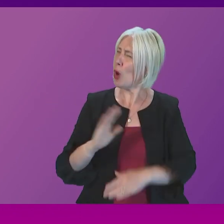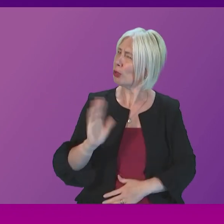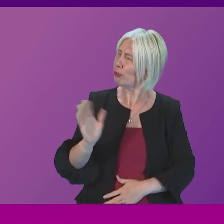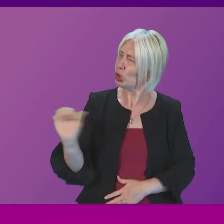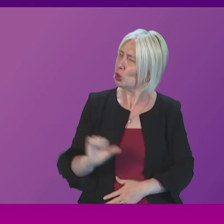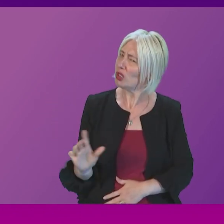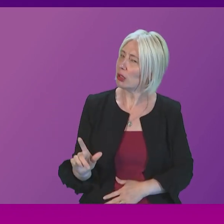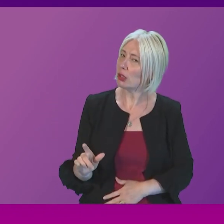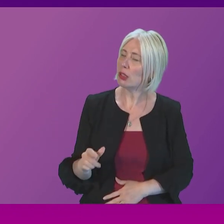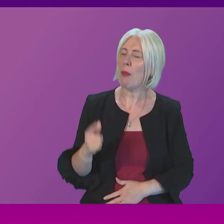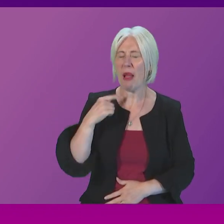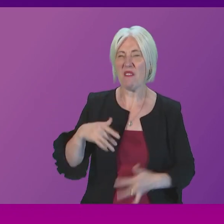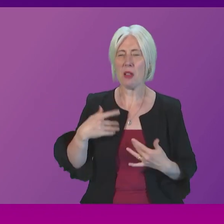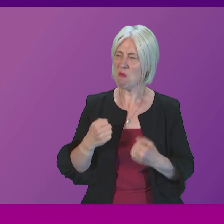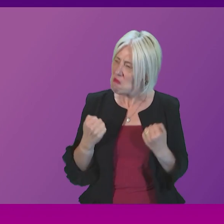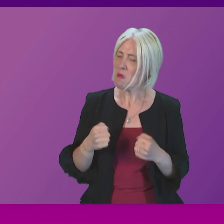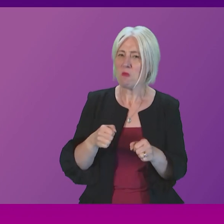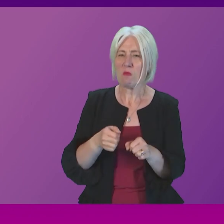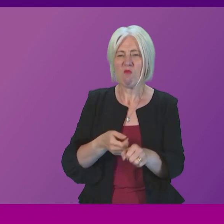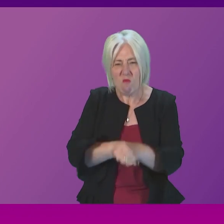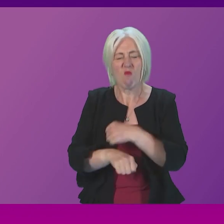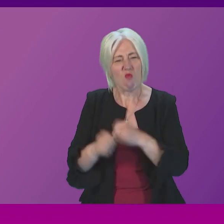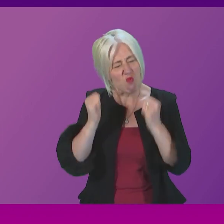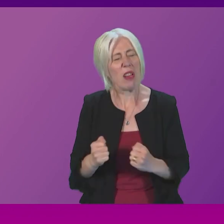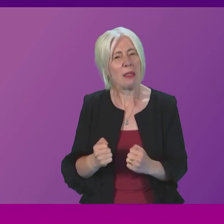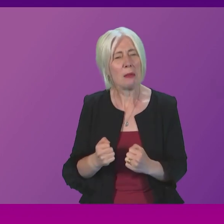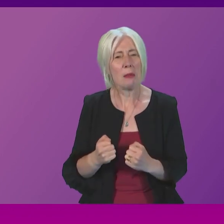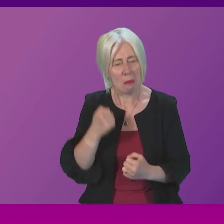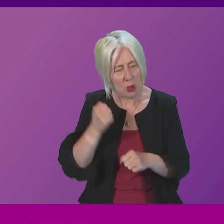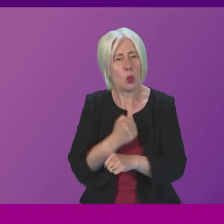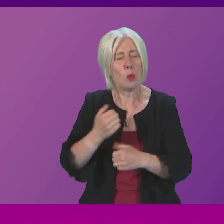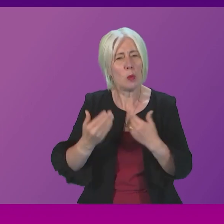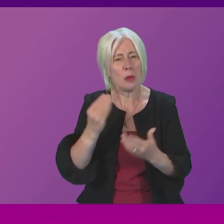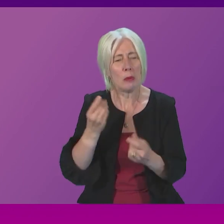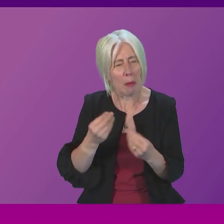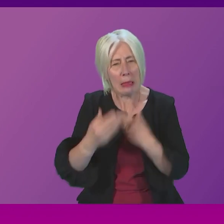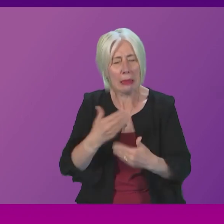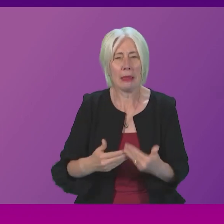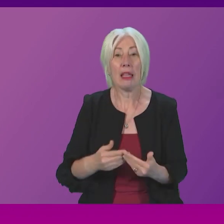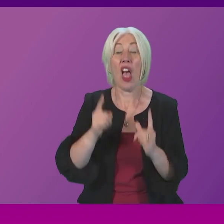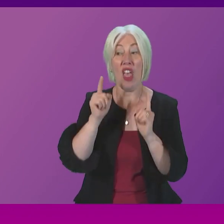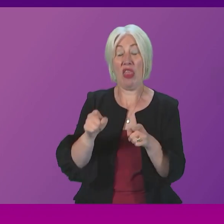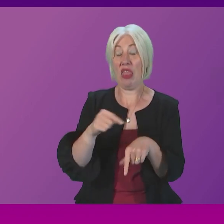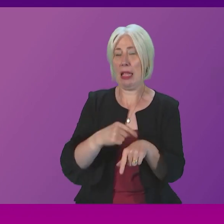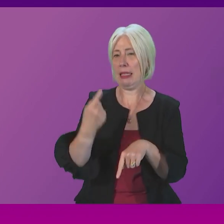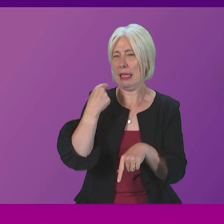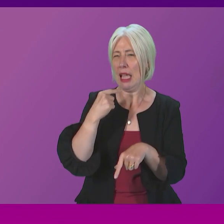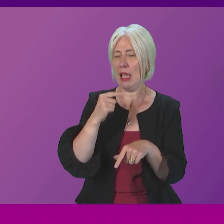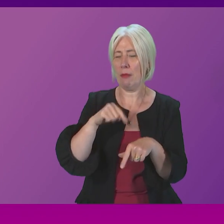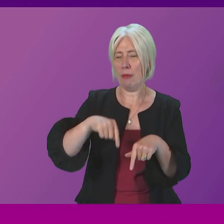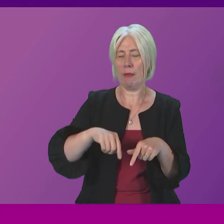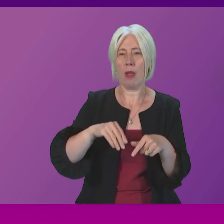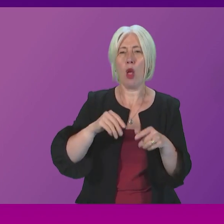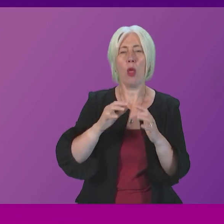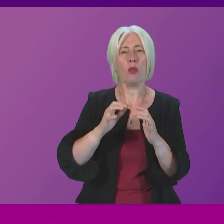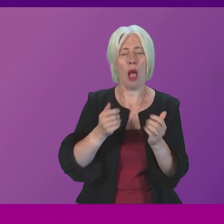the pants. And in terms of the issue for me then, in fact, there was a Holyrood magazine